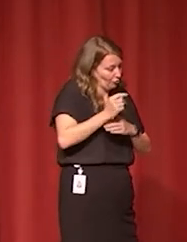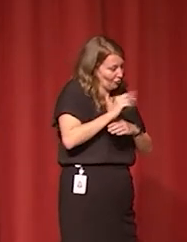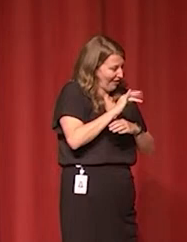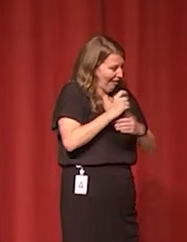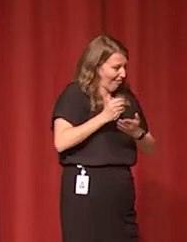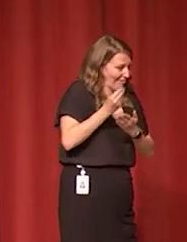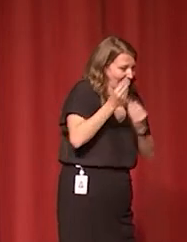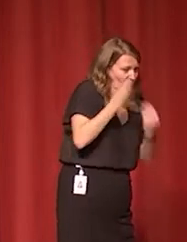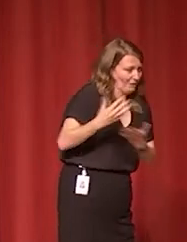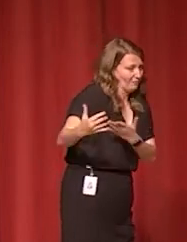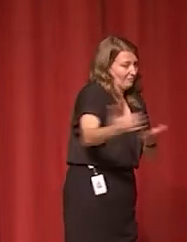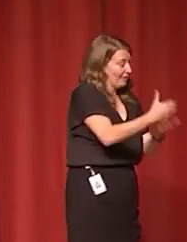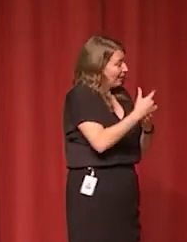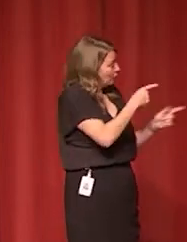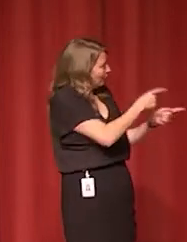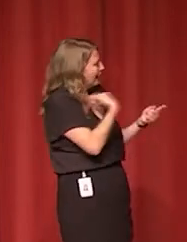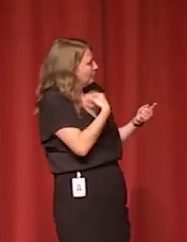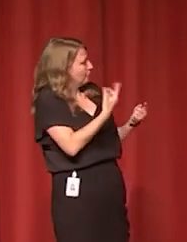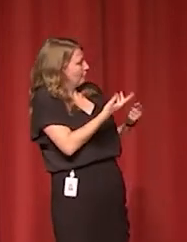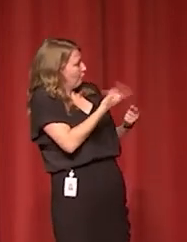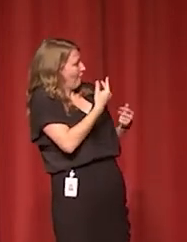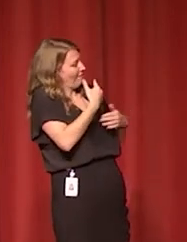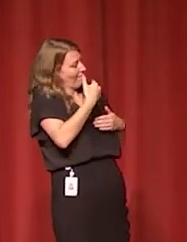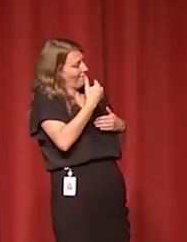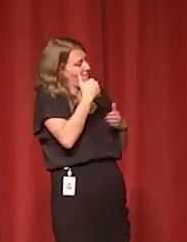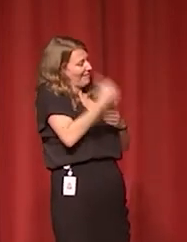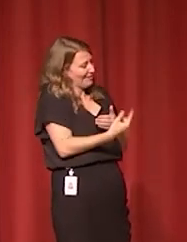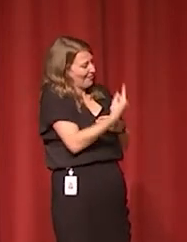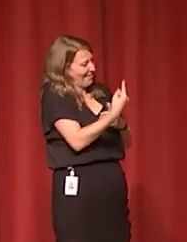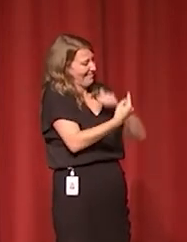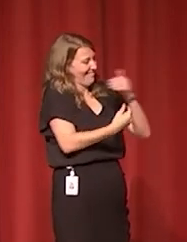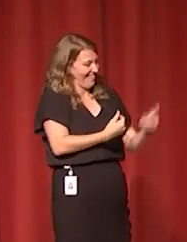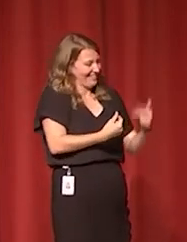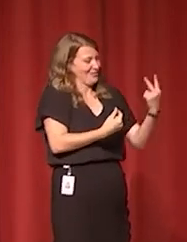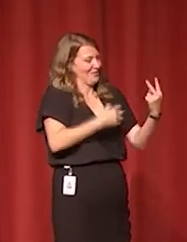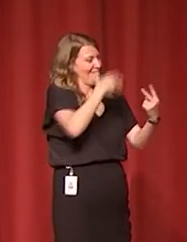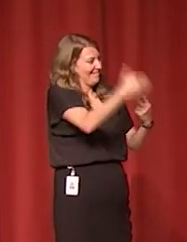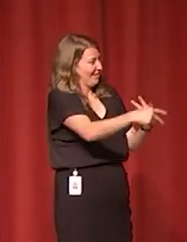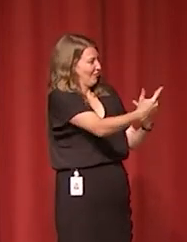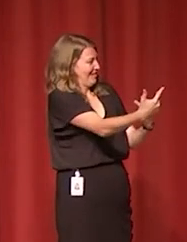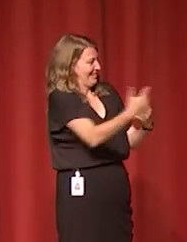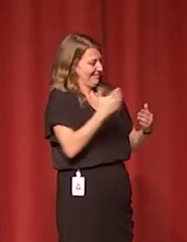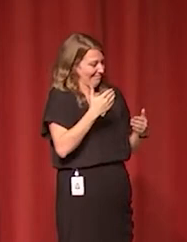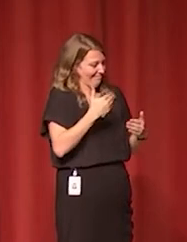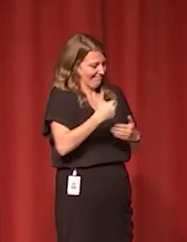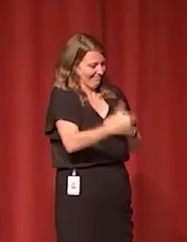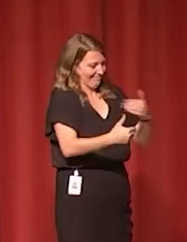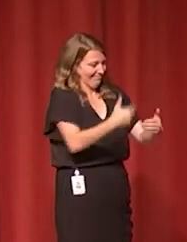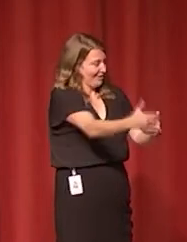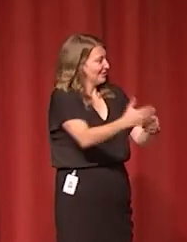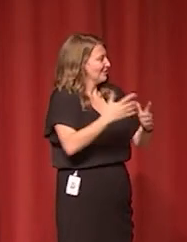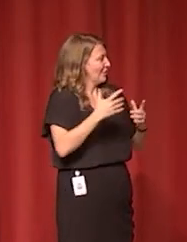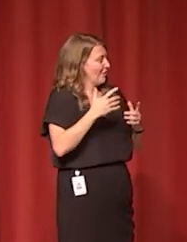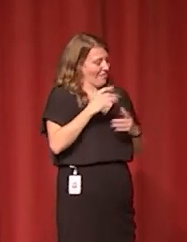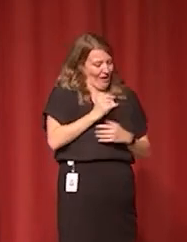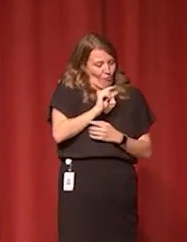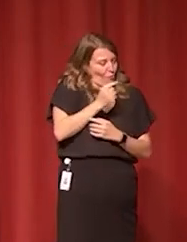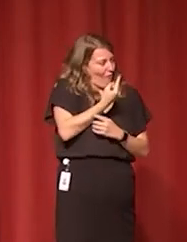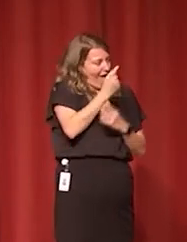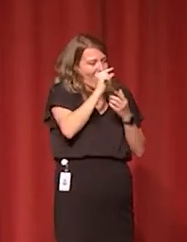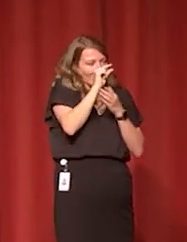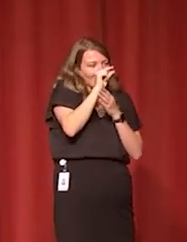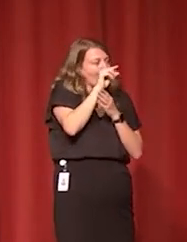phase two, phase three. So maybe we could just spend a minute talking about, I mean, it's a huge enterprise getting a molecule or